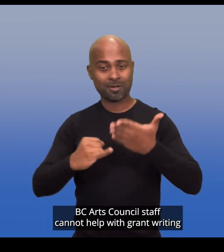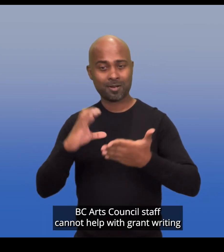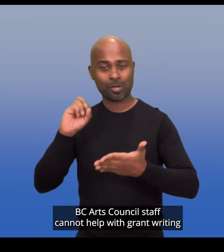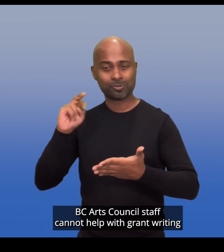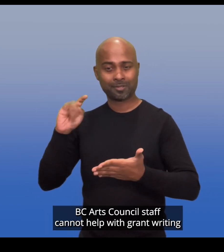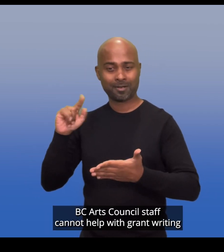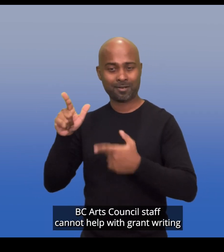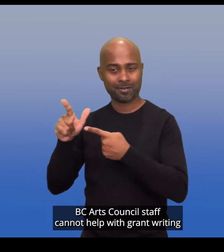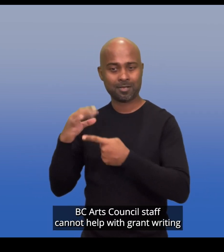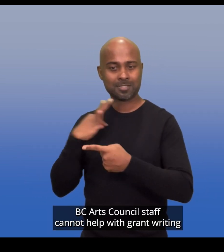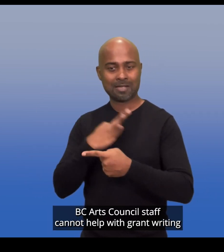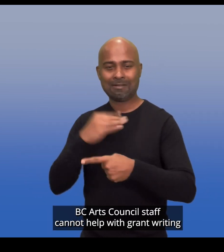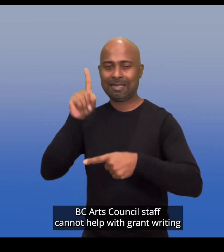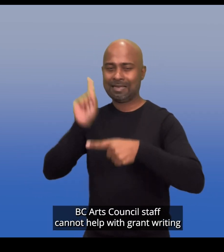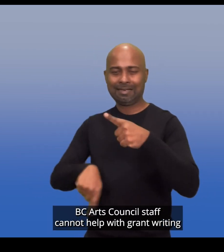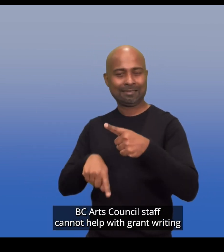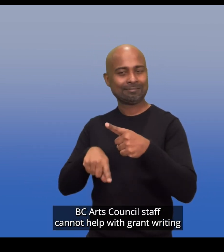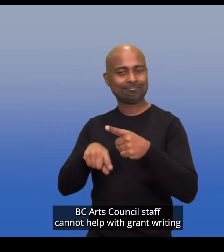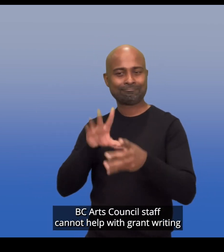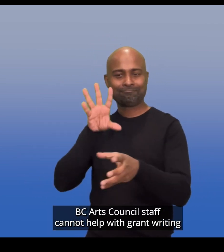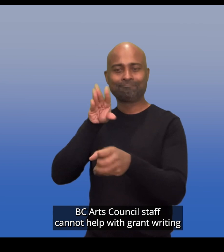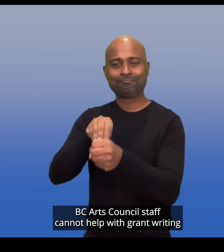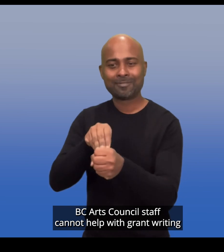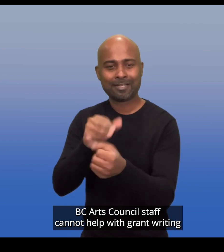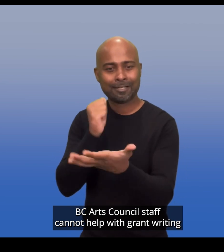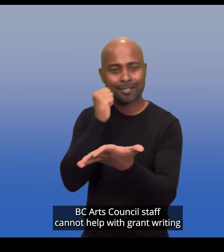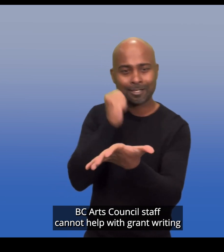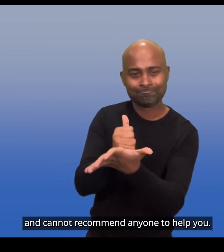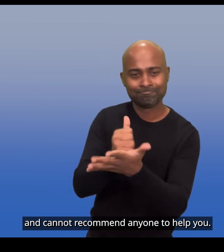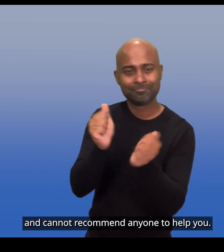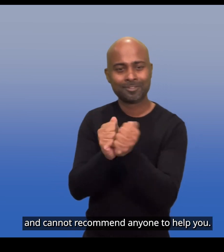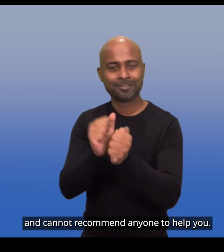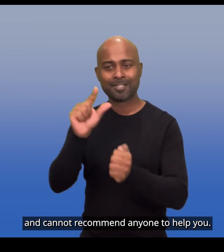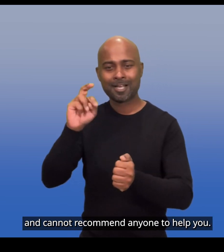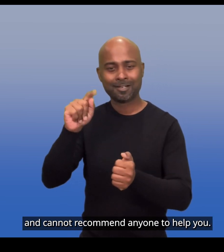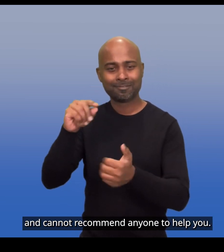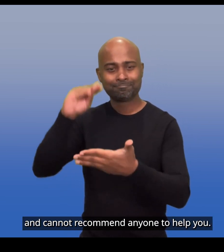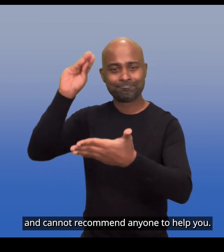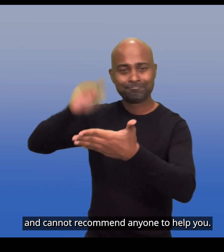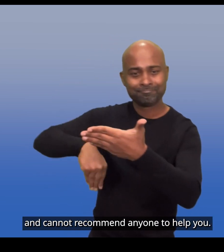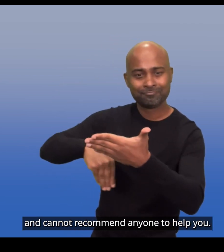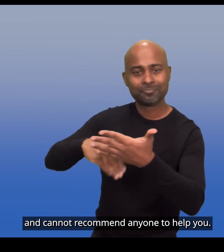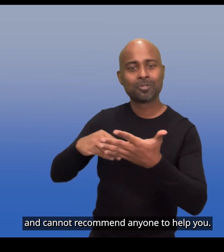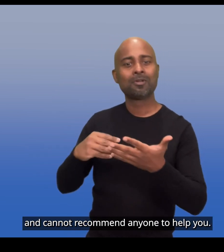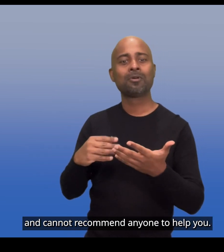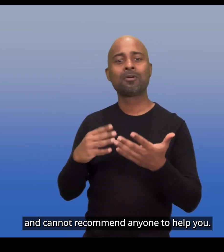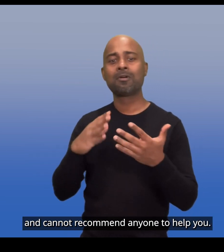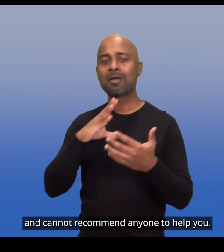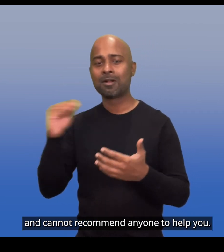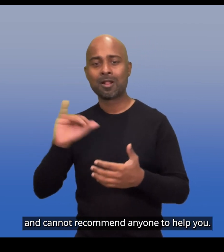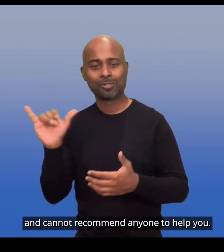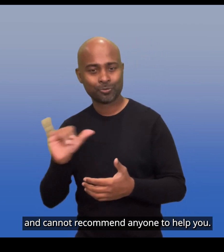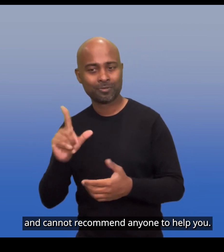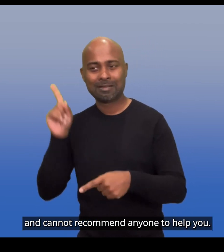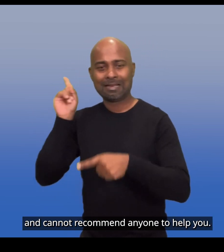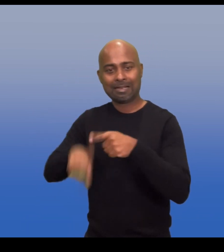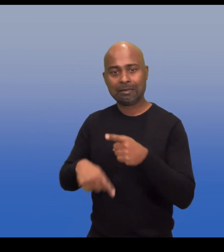BC Arts Council staff cannot help with grant writing and cannot recommend anyone to help you.